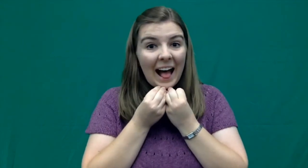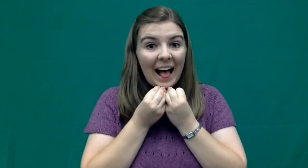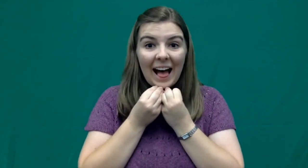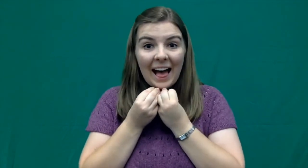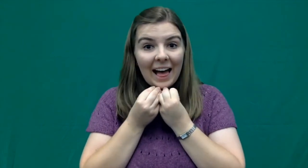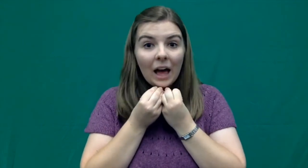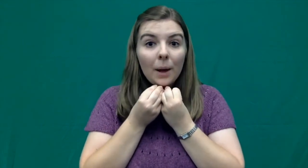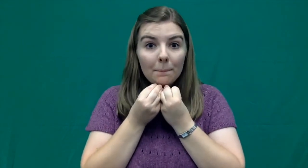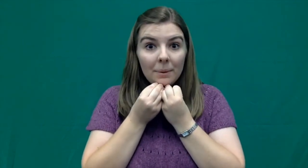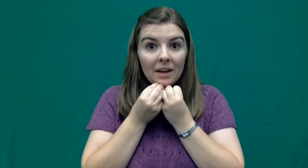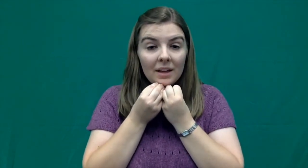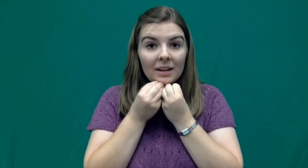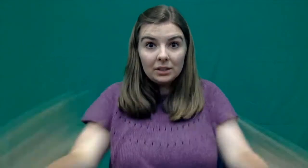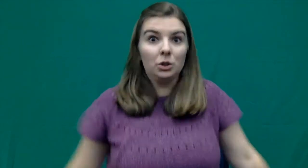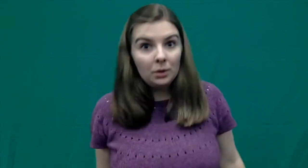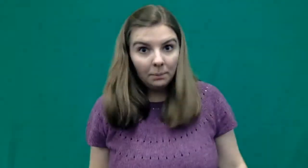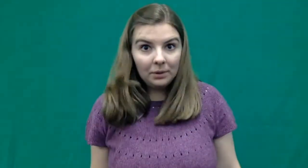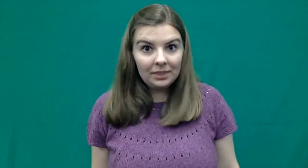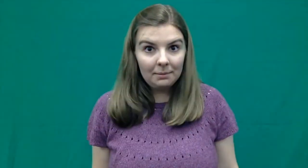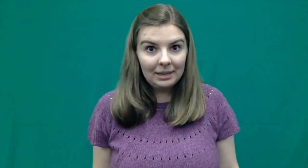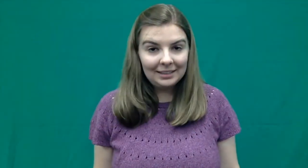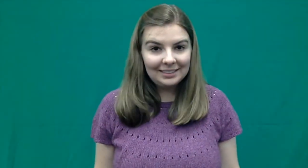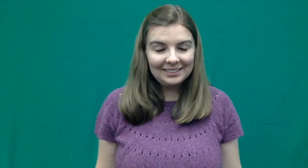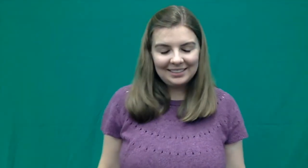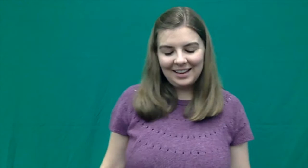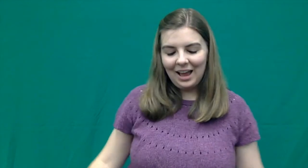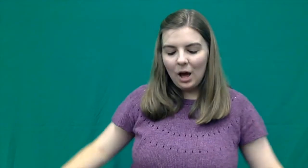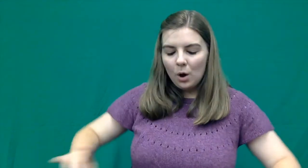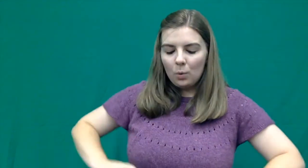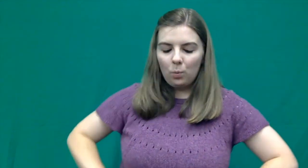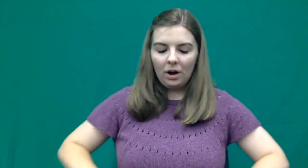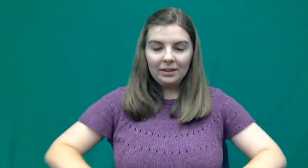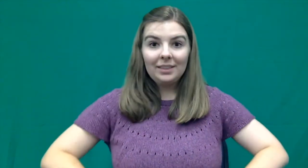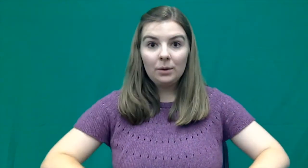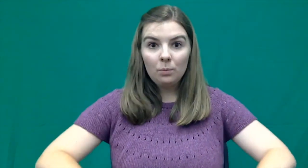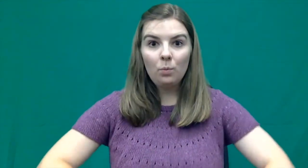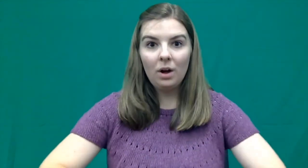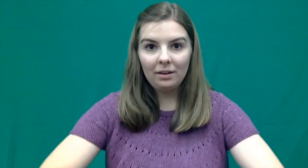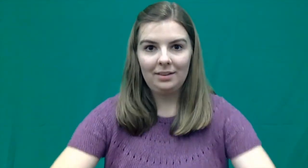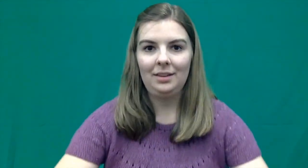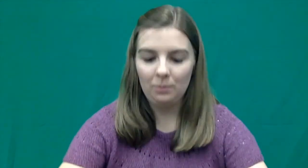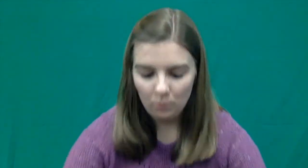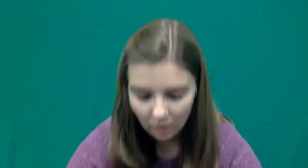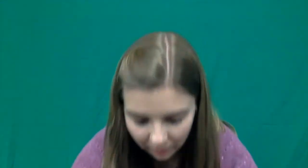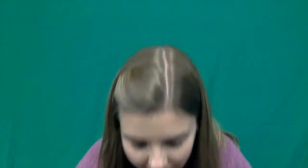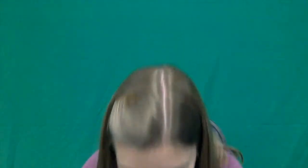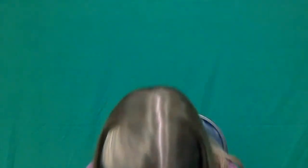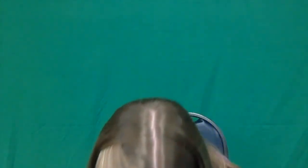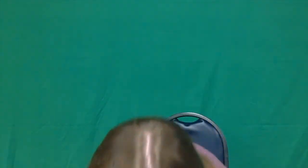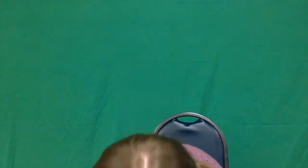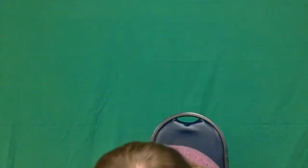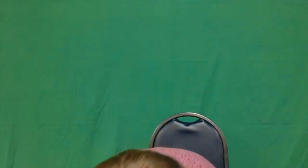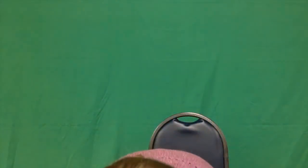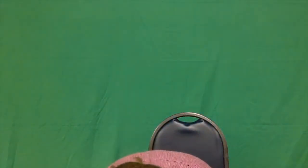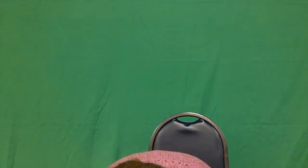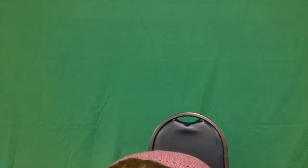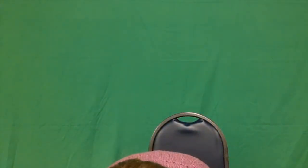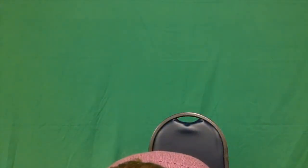Ah, but do not put them in. Walk them, walk them, walk them, walk them. Right down